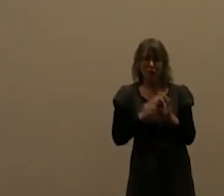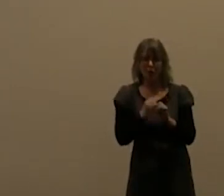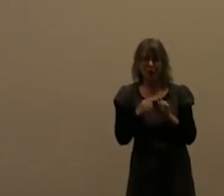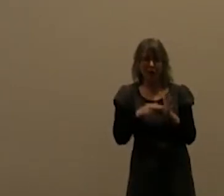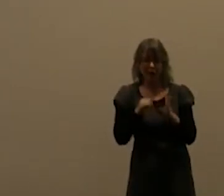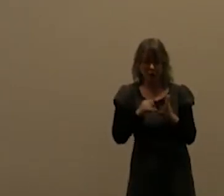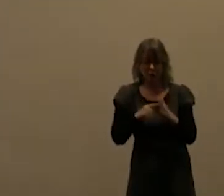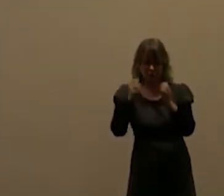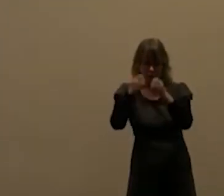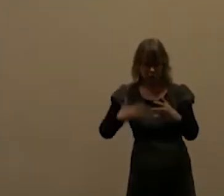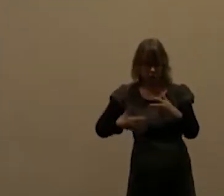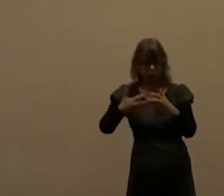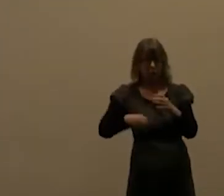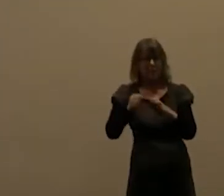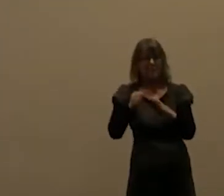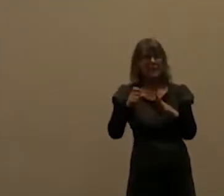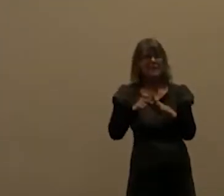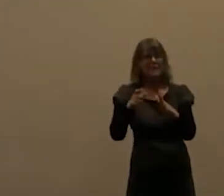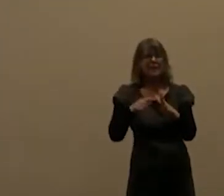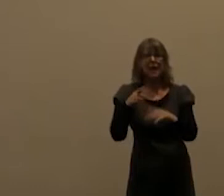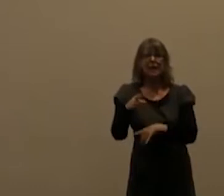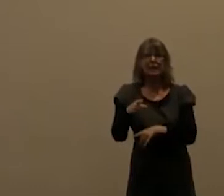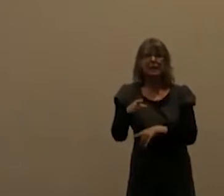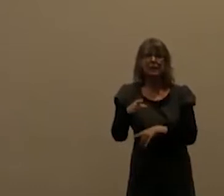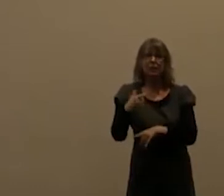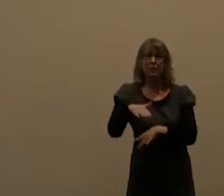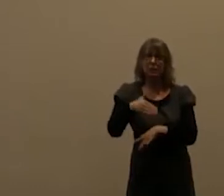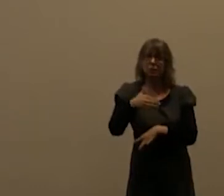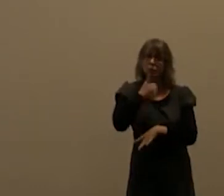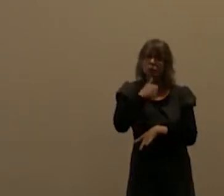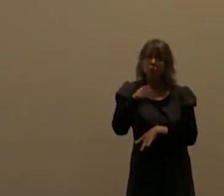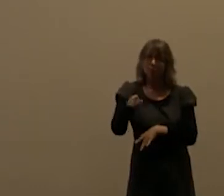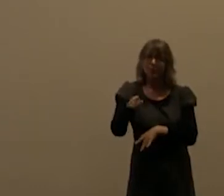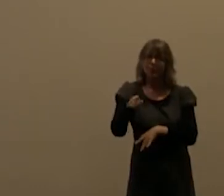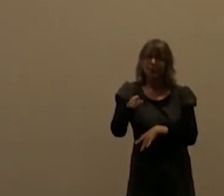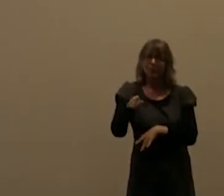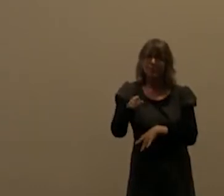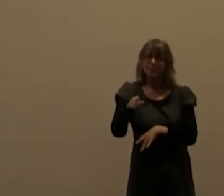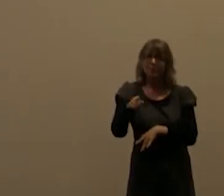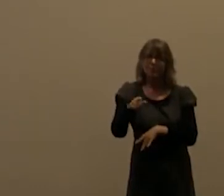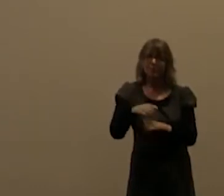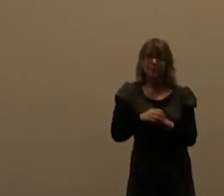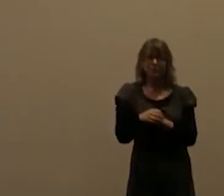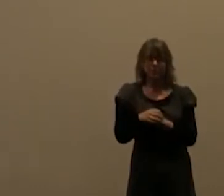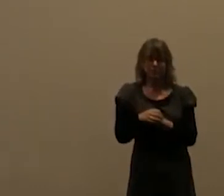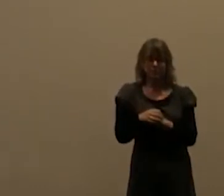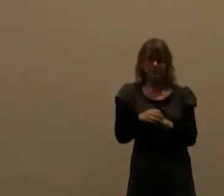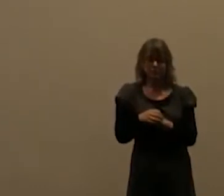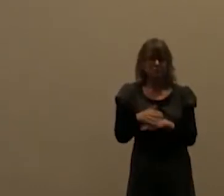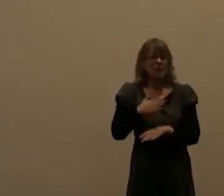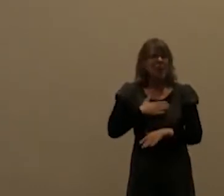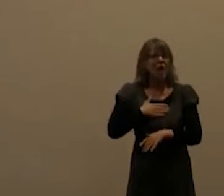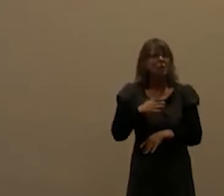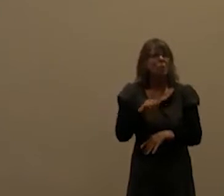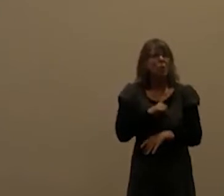that'll open PVA. How many of you have used Power Virtual Agents? Cool, quite a few of you. What I love about it is just